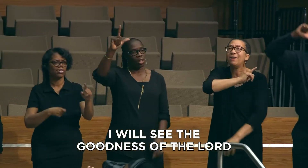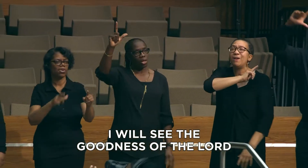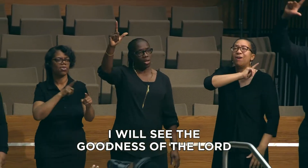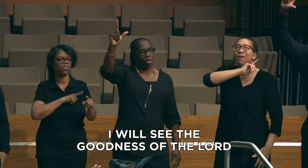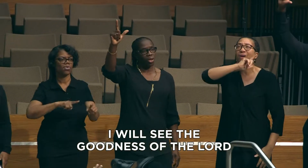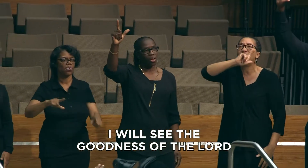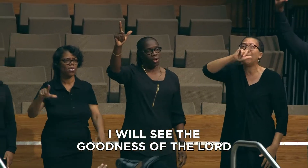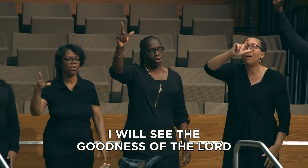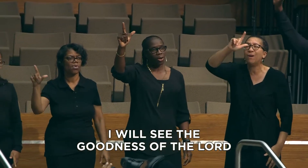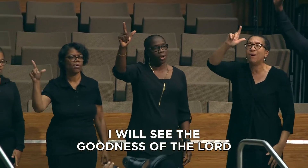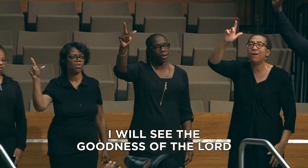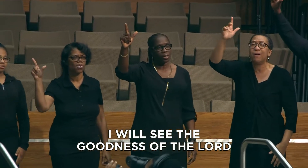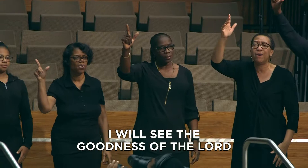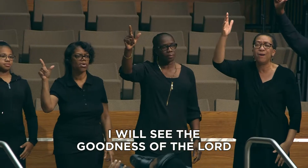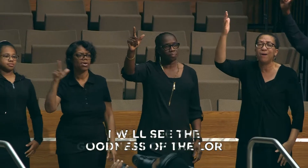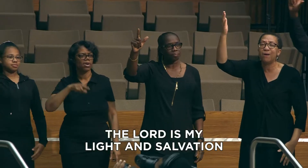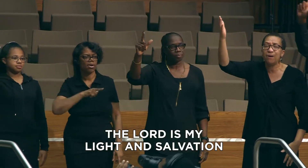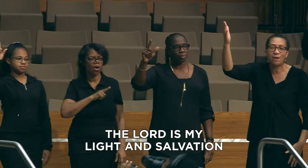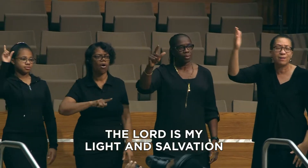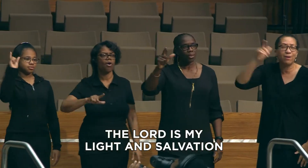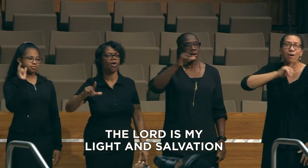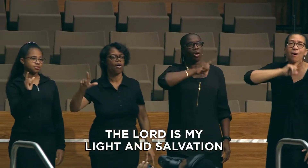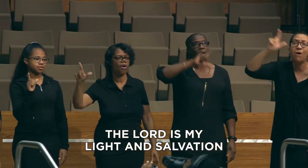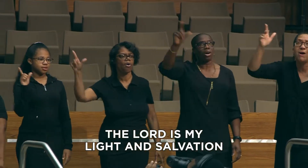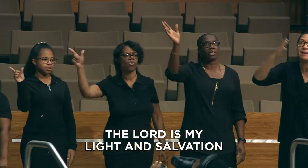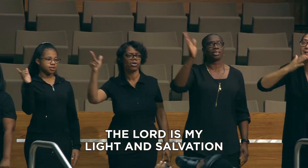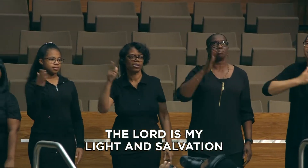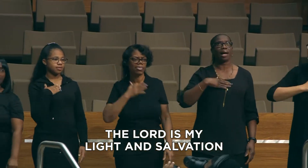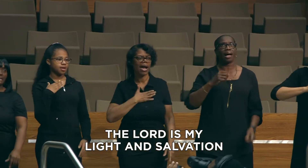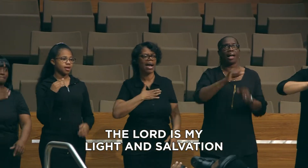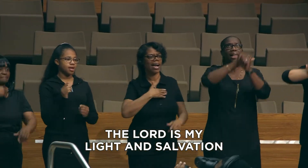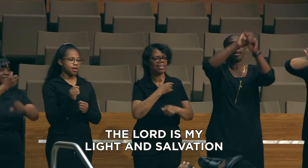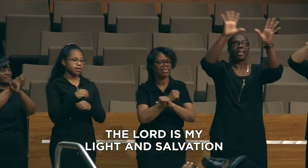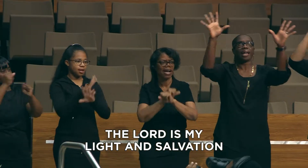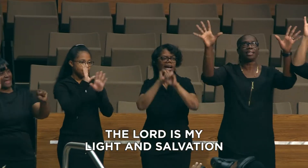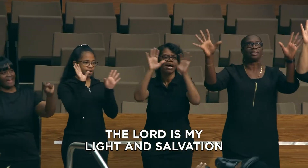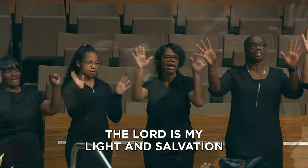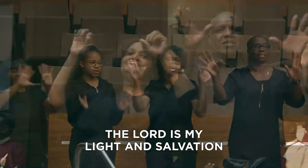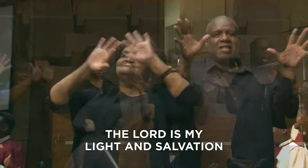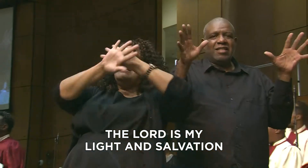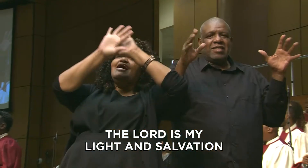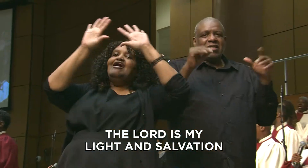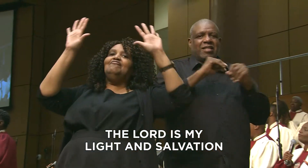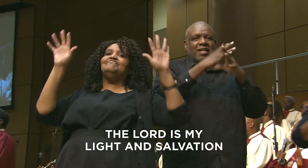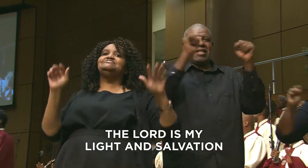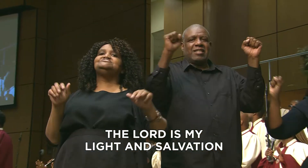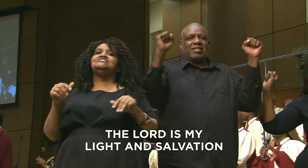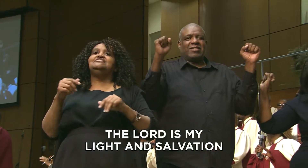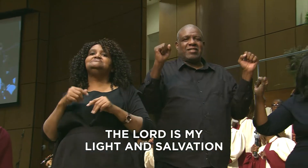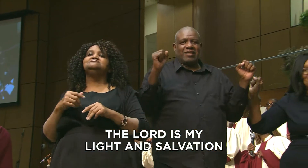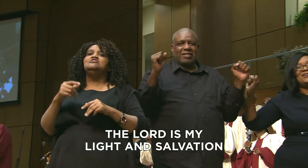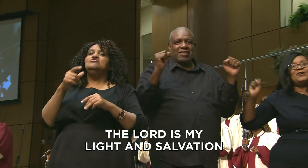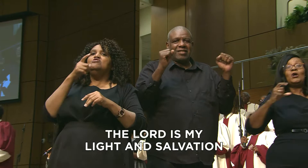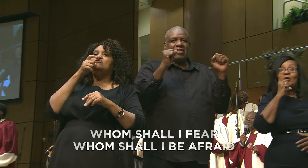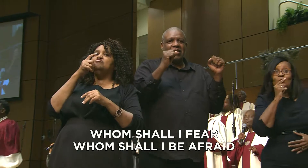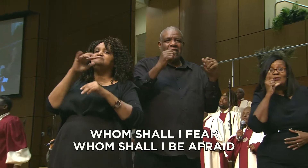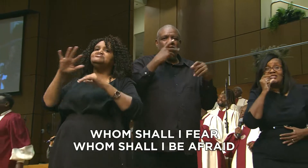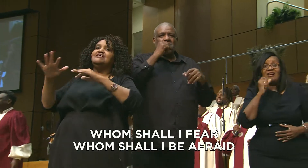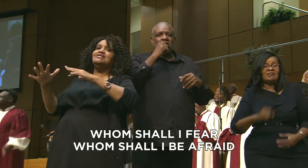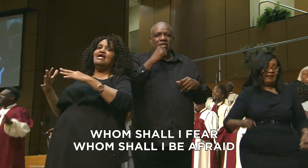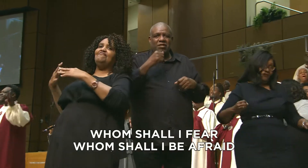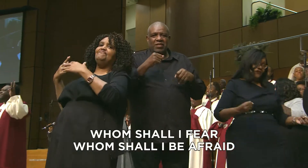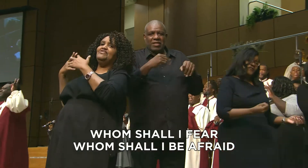the Lord. The Lord. The Lord is my light and salvation. Whom shall I fear?